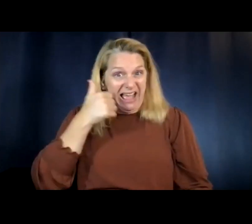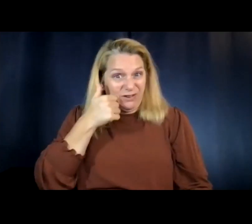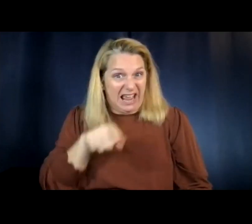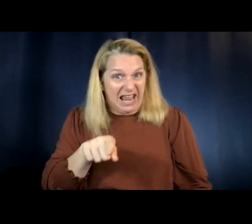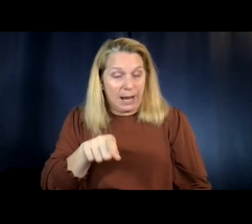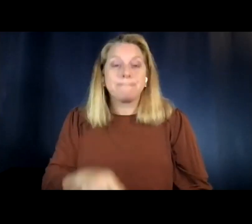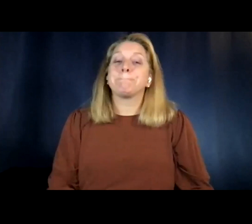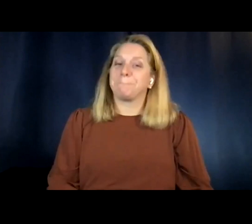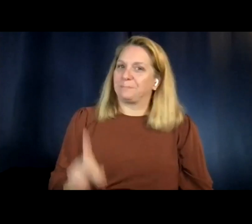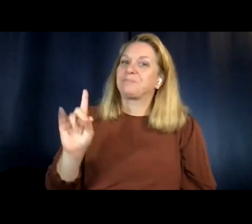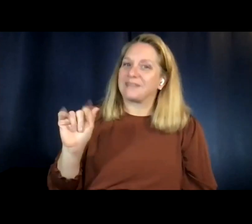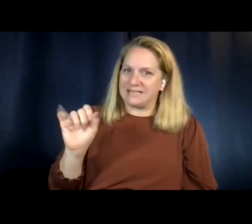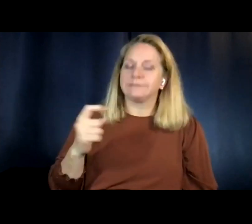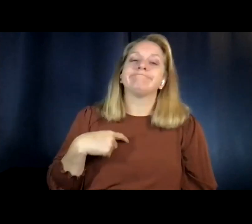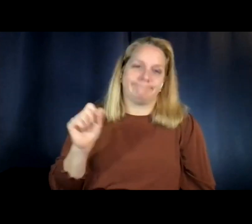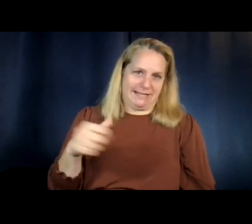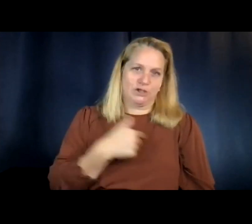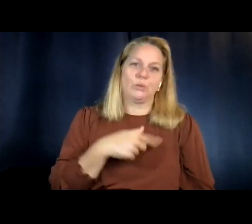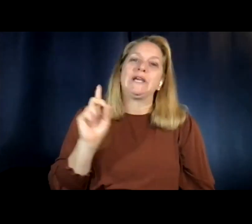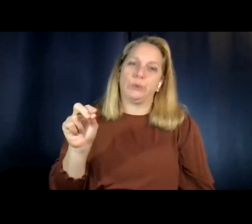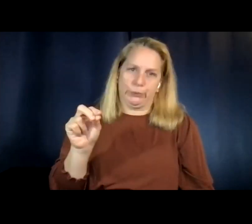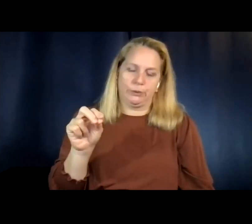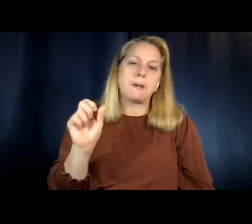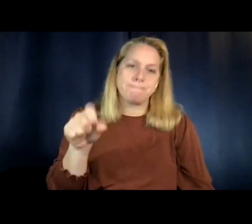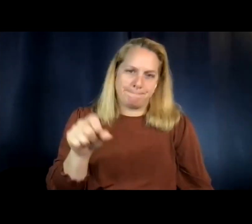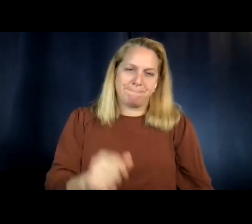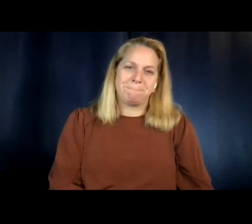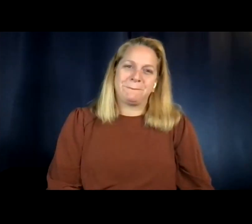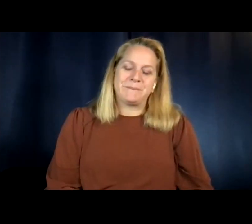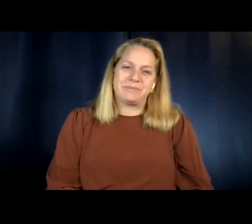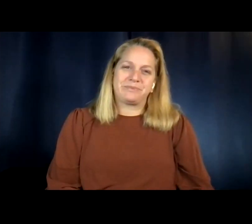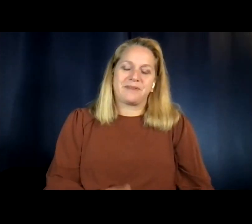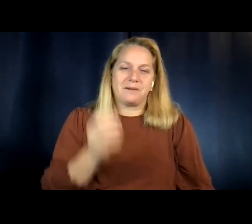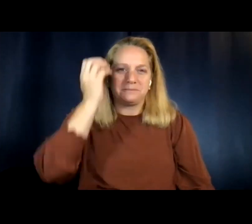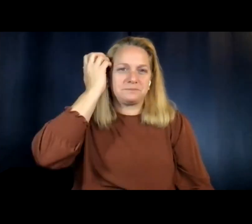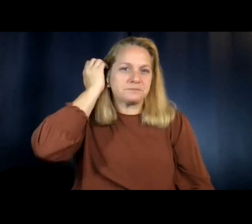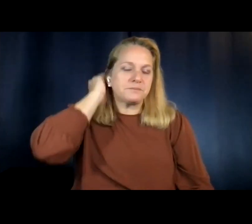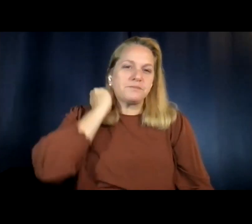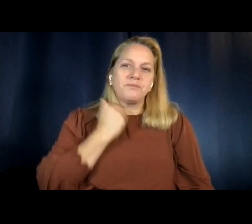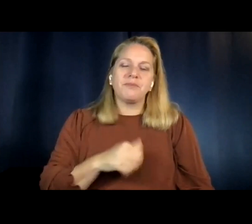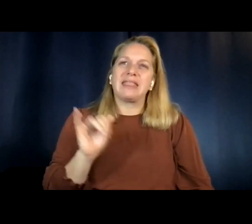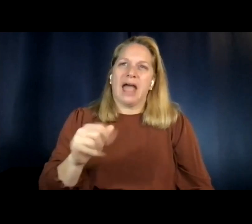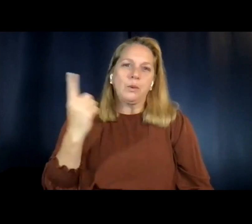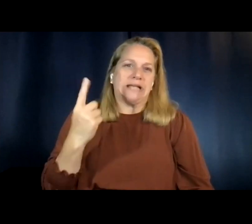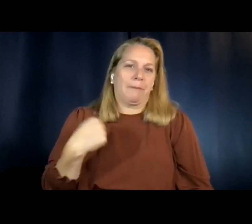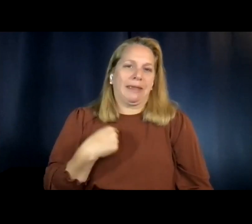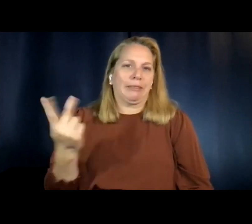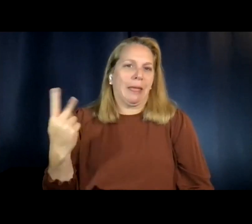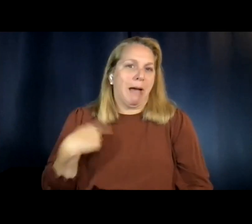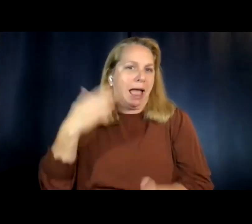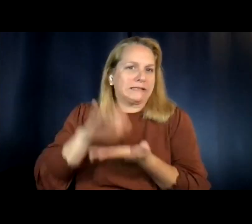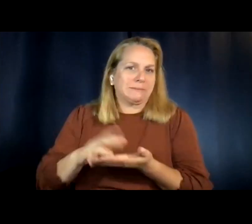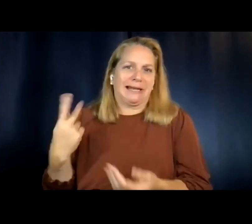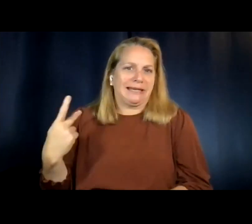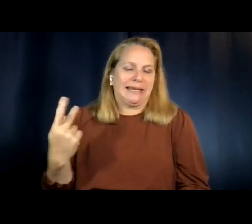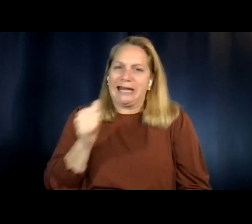Yes, we do. That was actually something that we weren't sure of. My husband and I both work, and our older